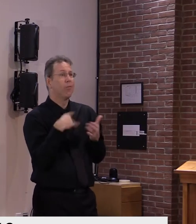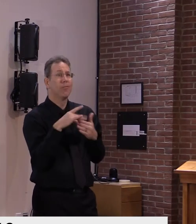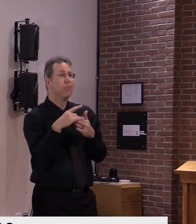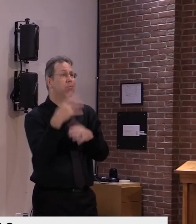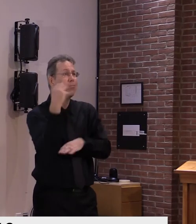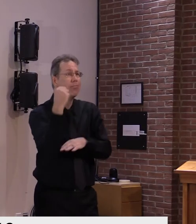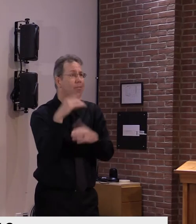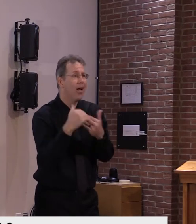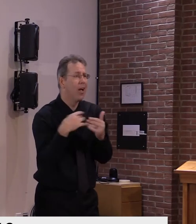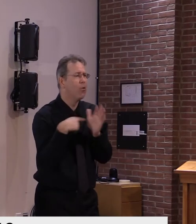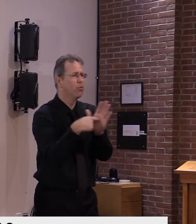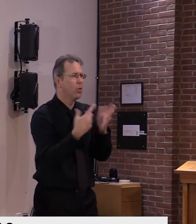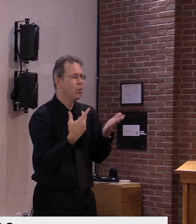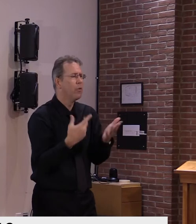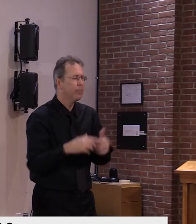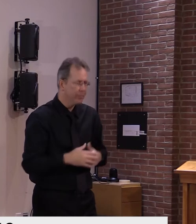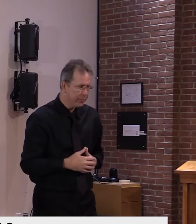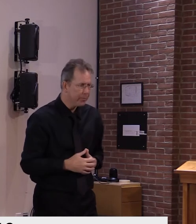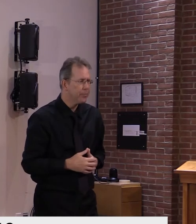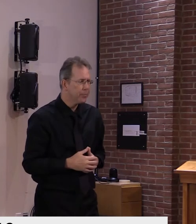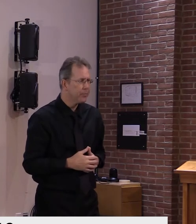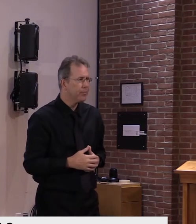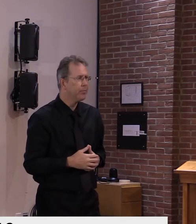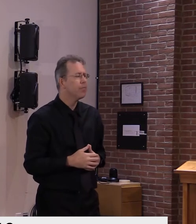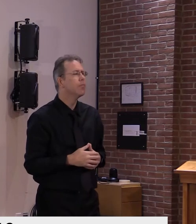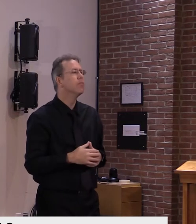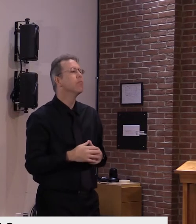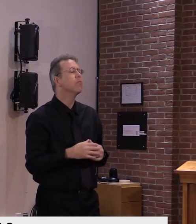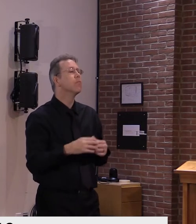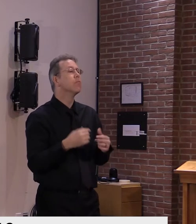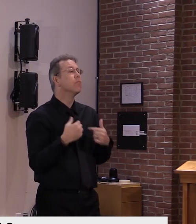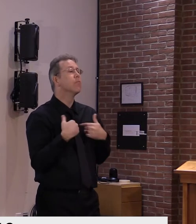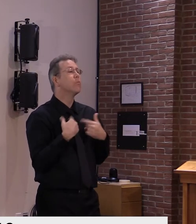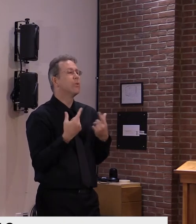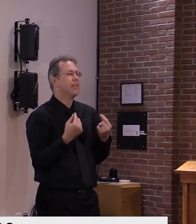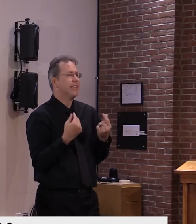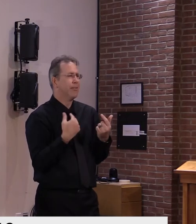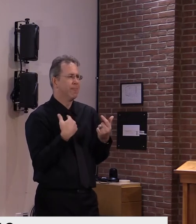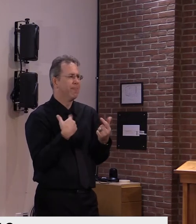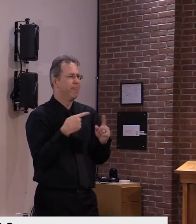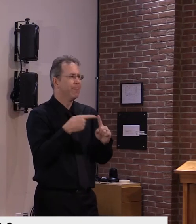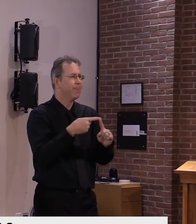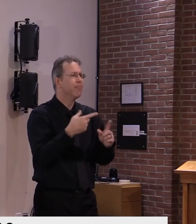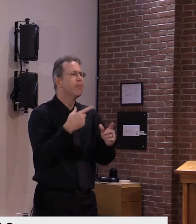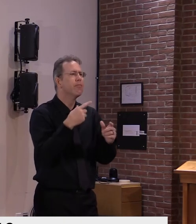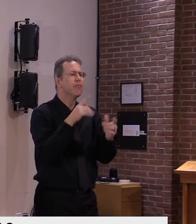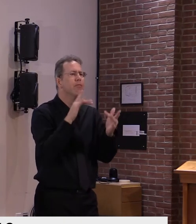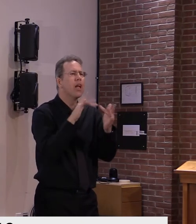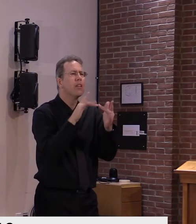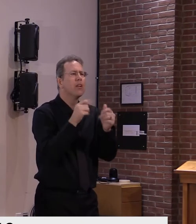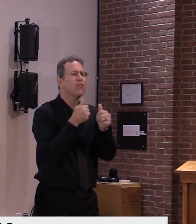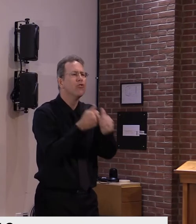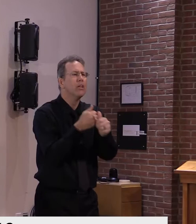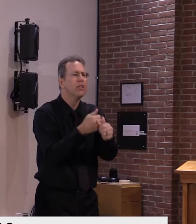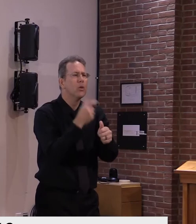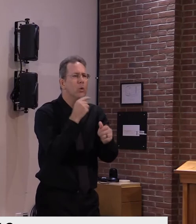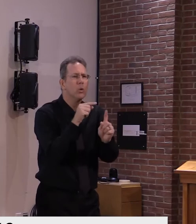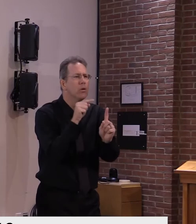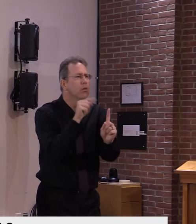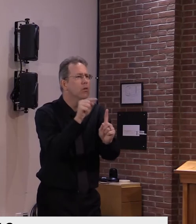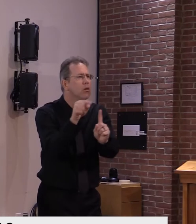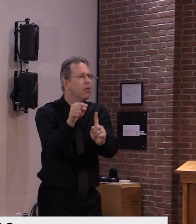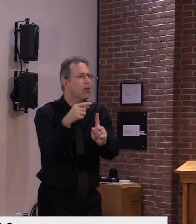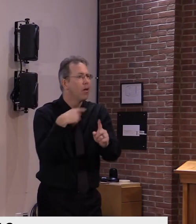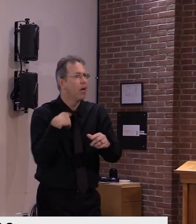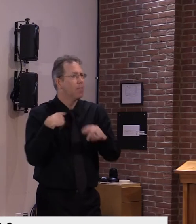that one report about contact tracing and how many minutes cumulative you were in